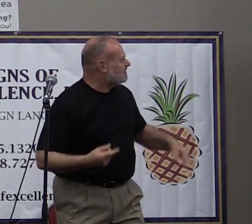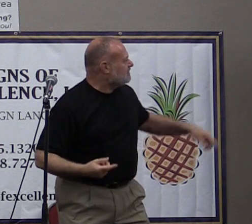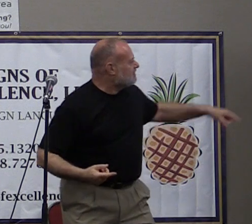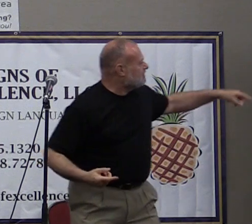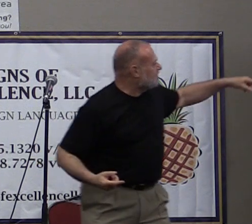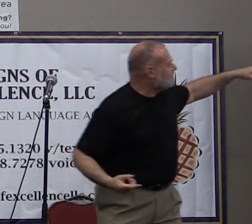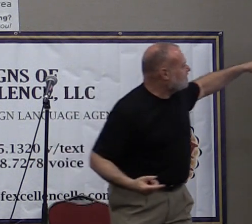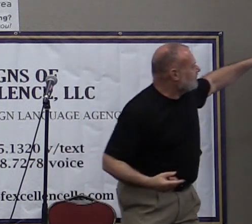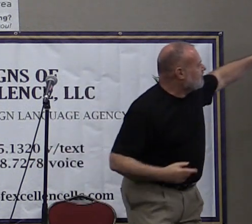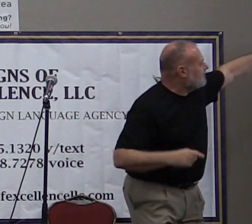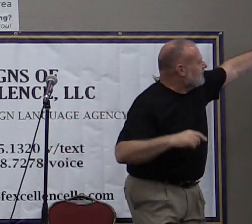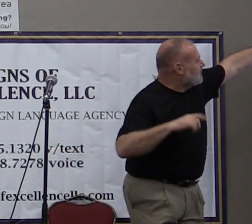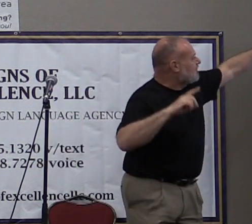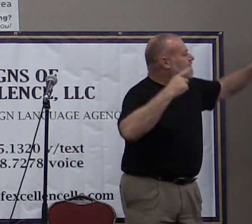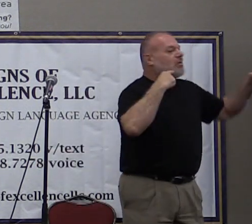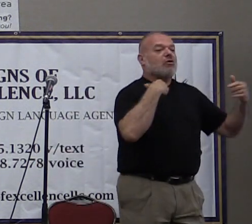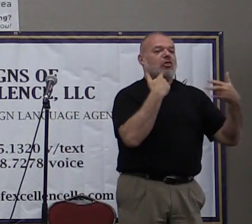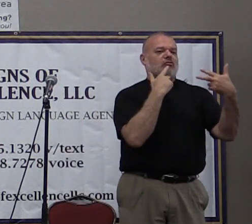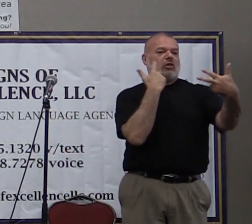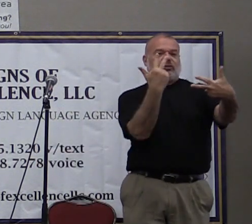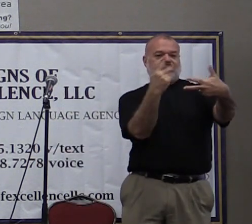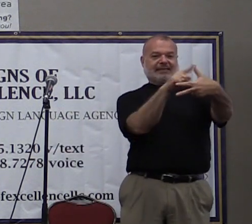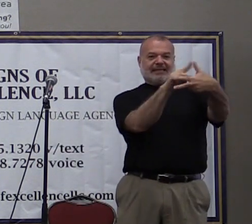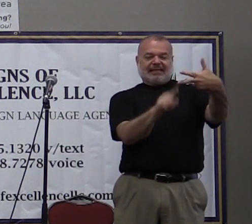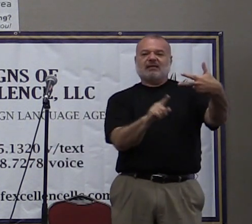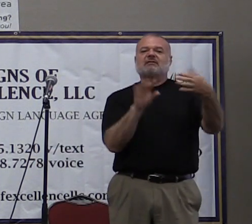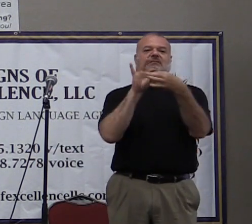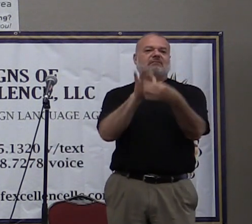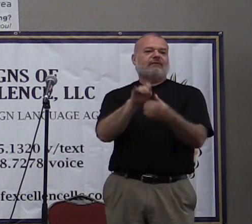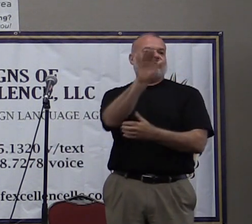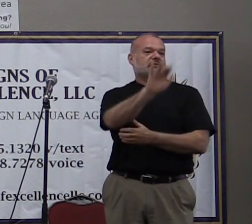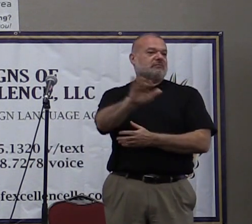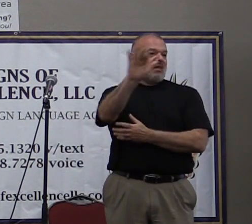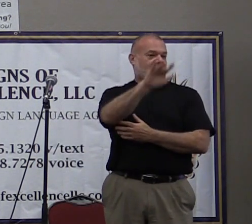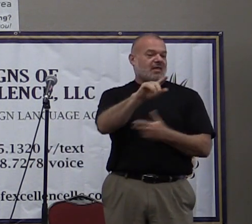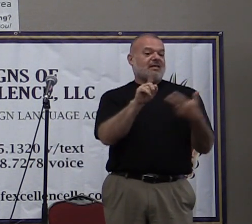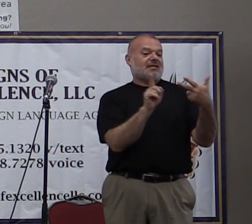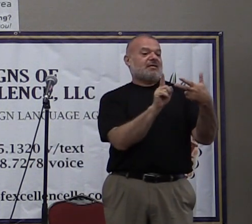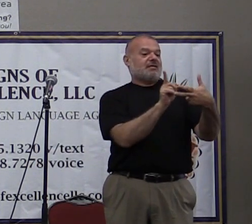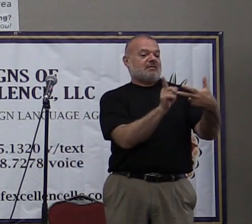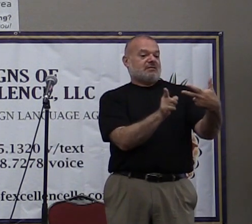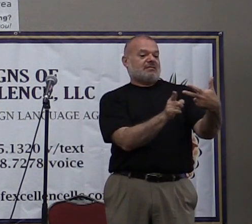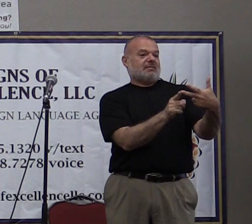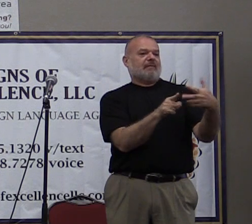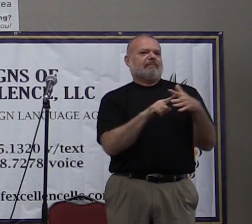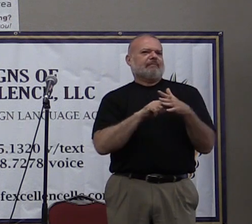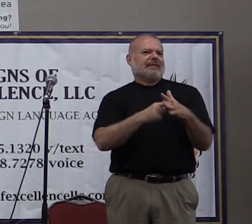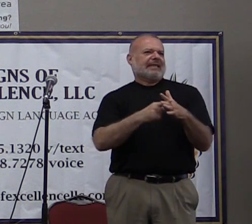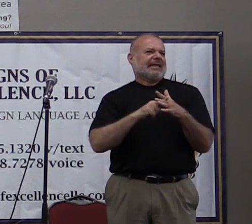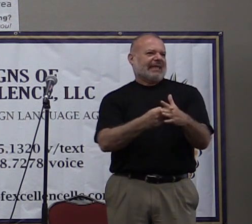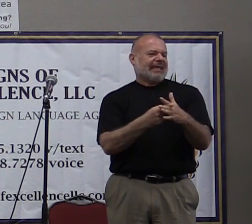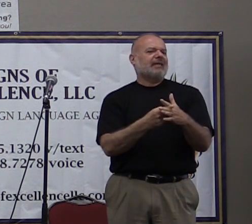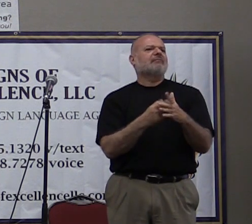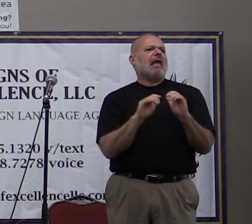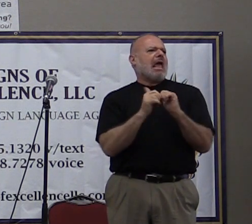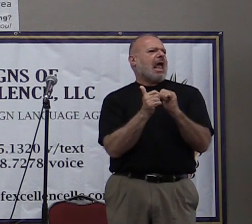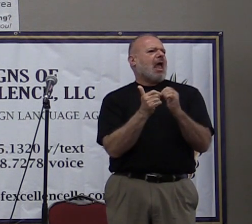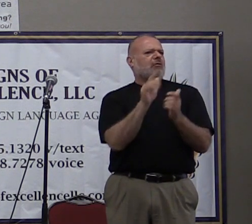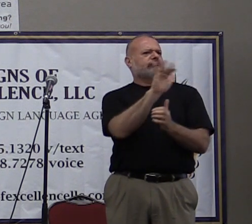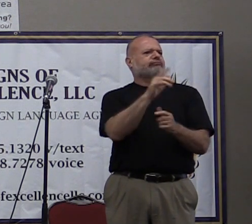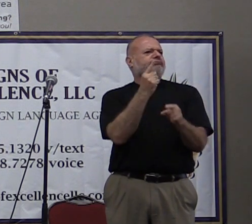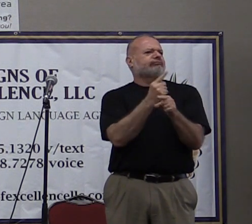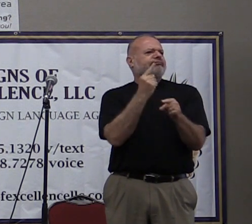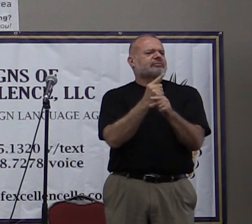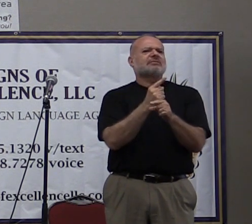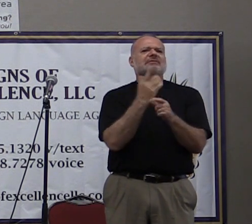So I'm going to talk about my workshops. Really, there's 3 that are related to finger spelling. I have a